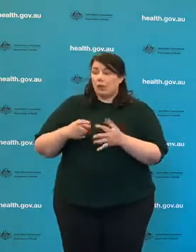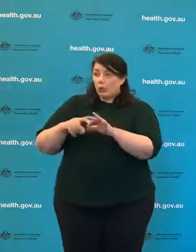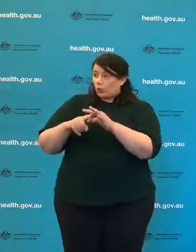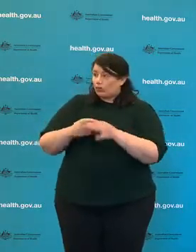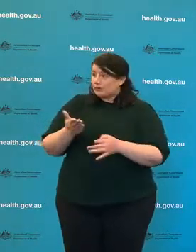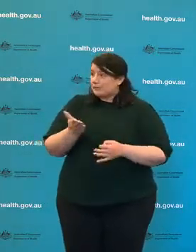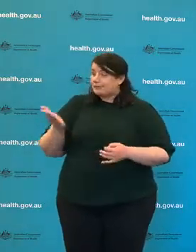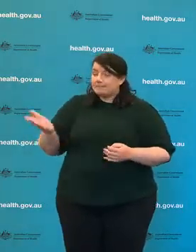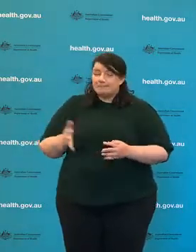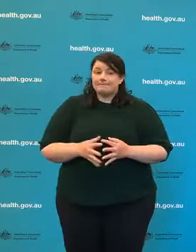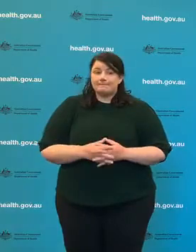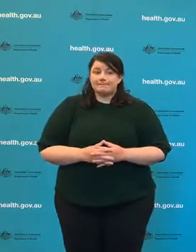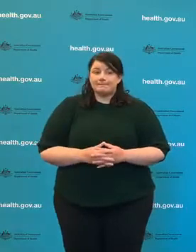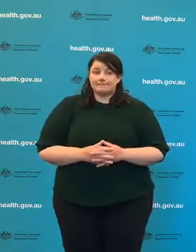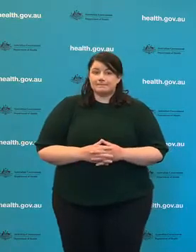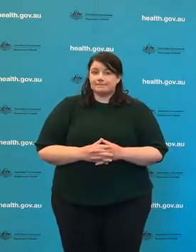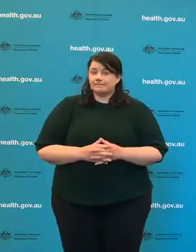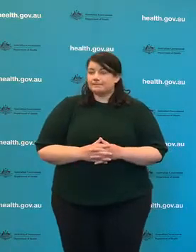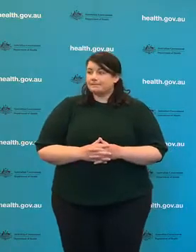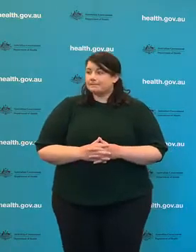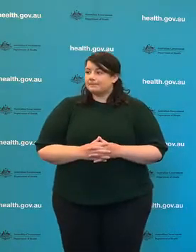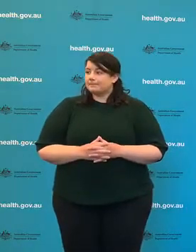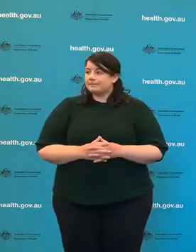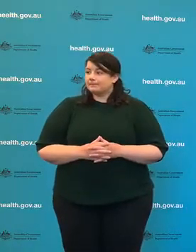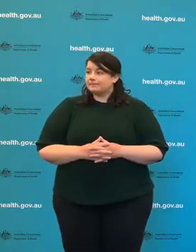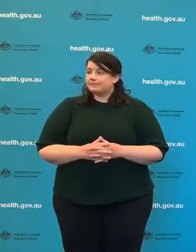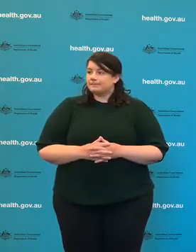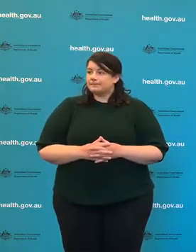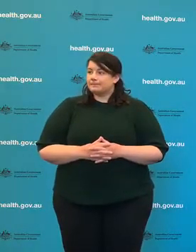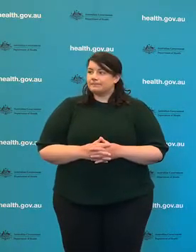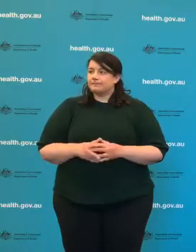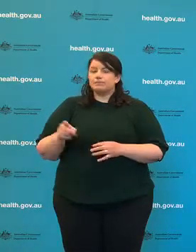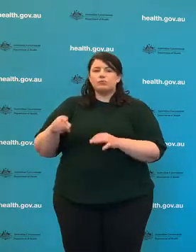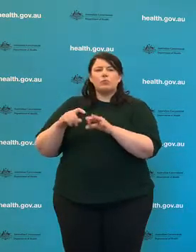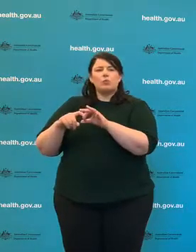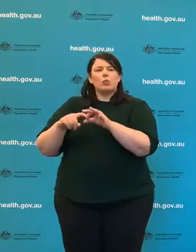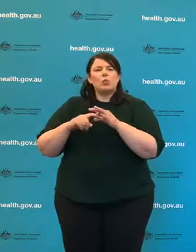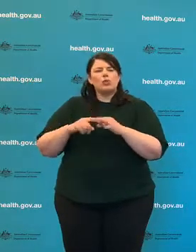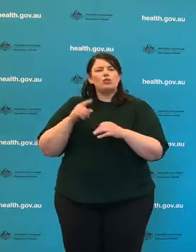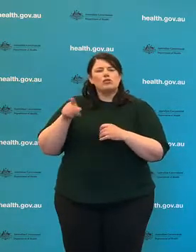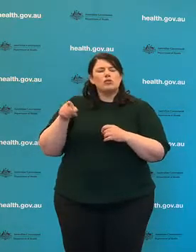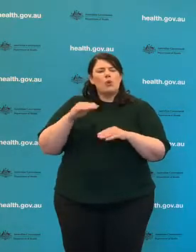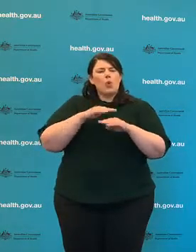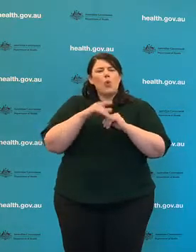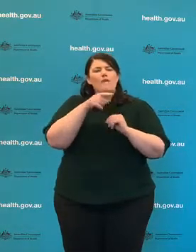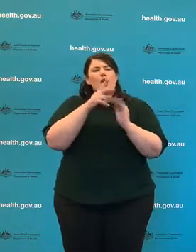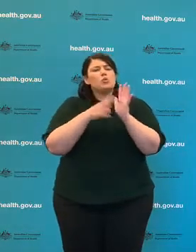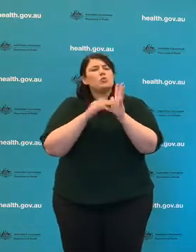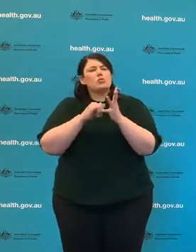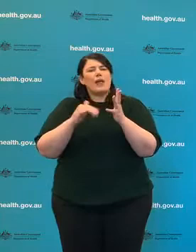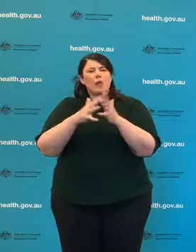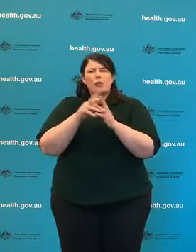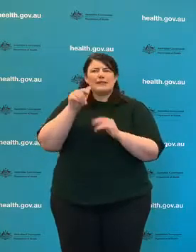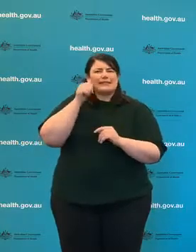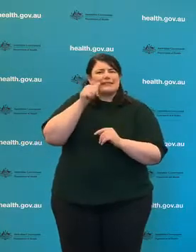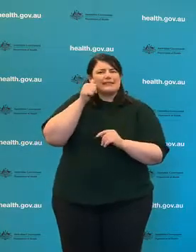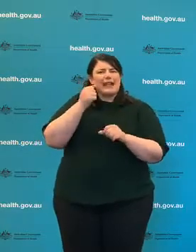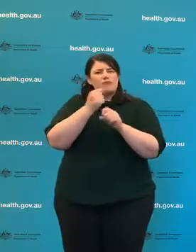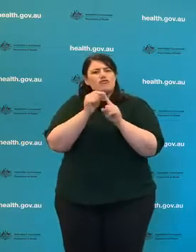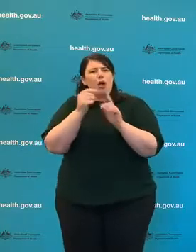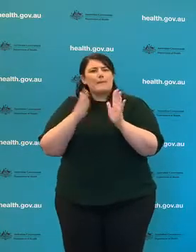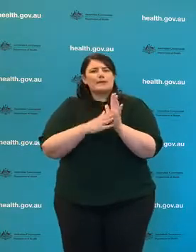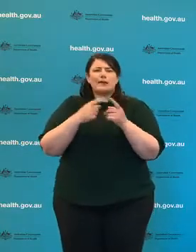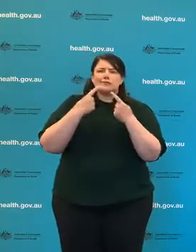questions. Tamsin. This week we've heard about the gold standard of contact tracing in New South Wales. That seems like a